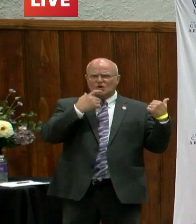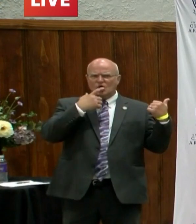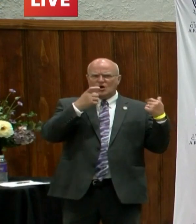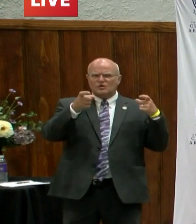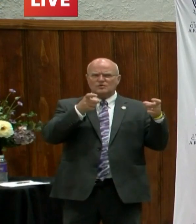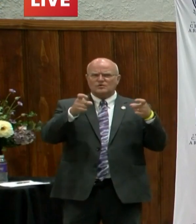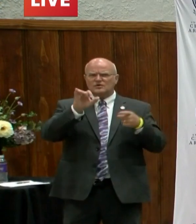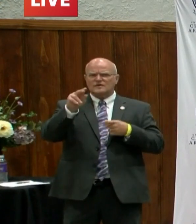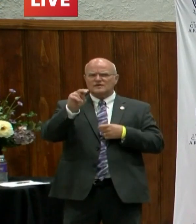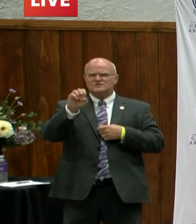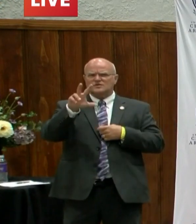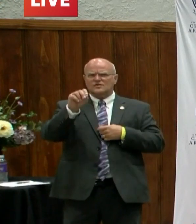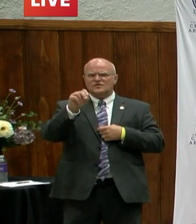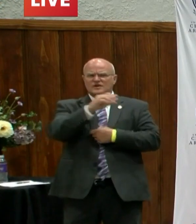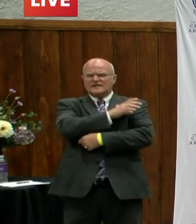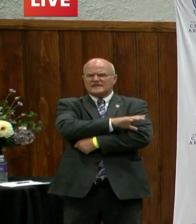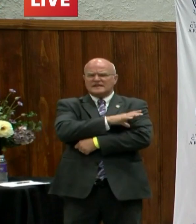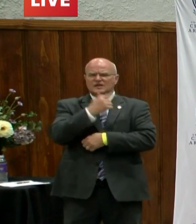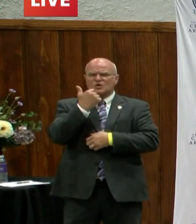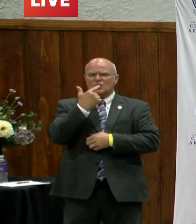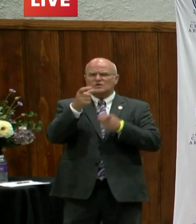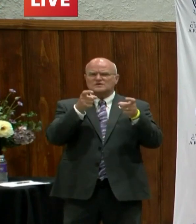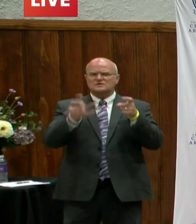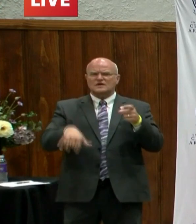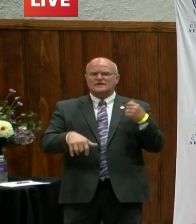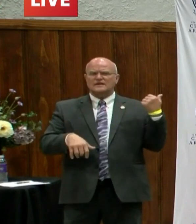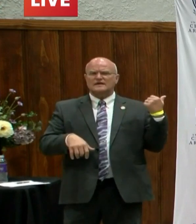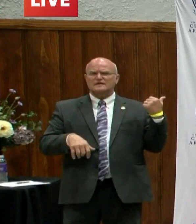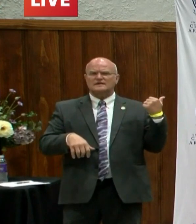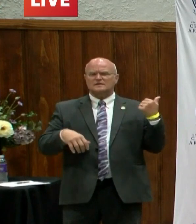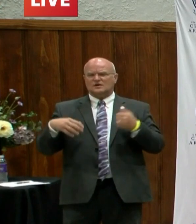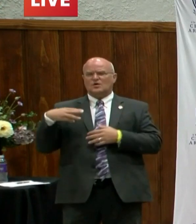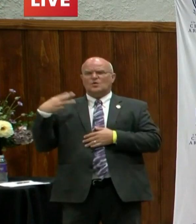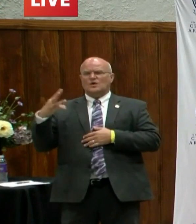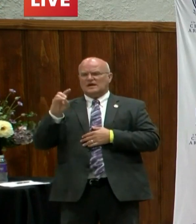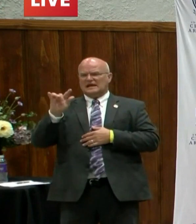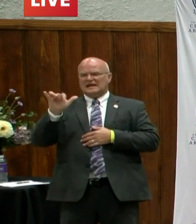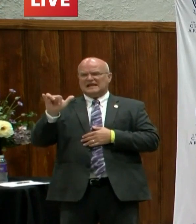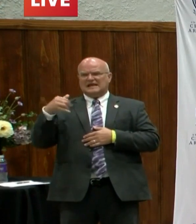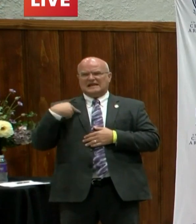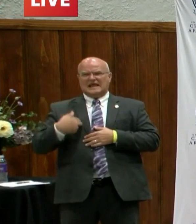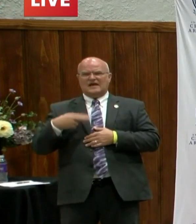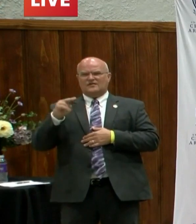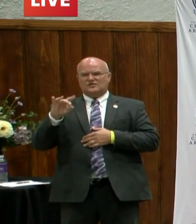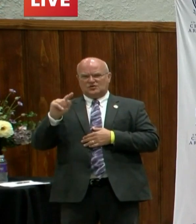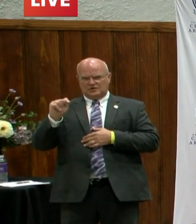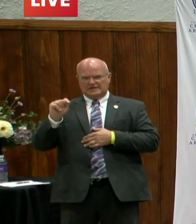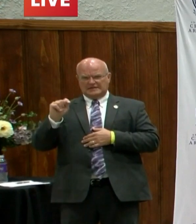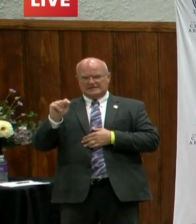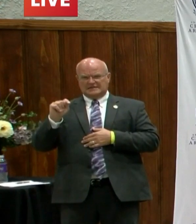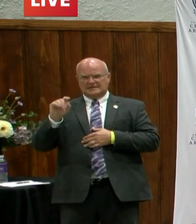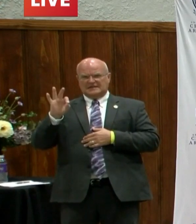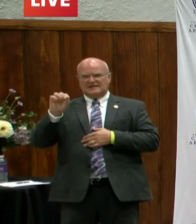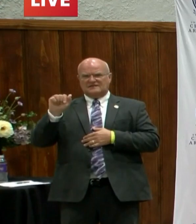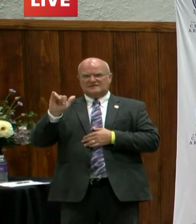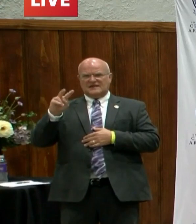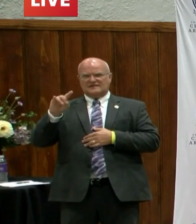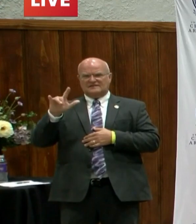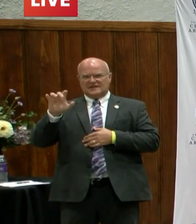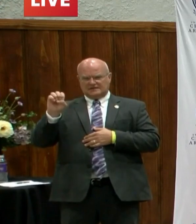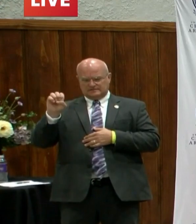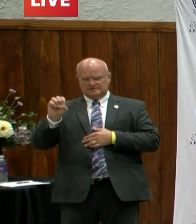that June 30th clinic? That was at the Washington County Health Unit in Fayetteville.